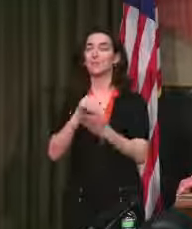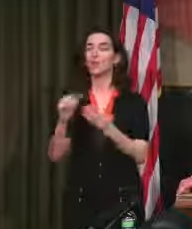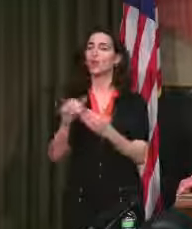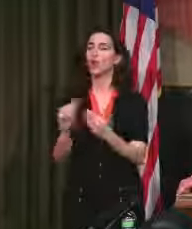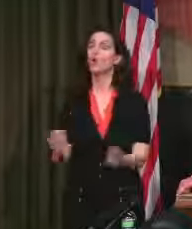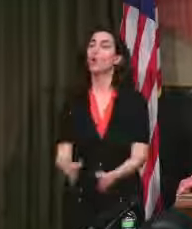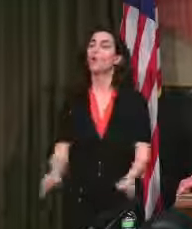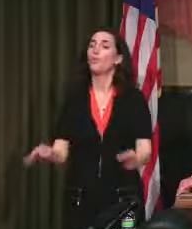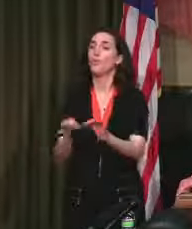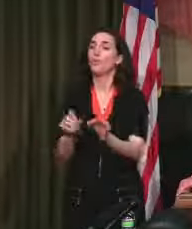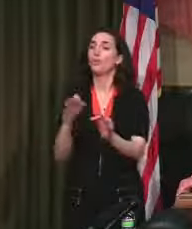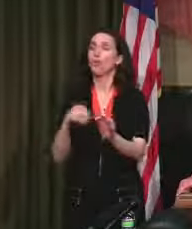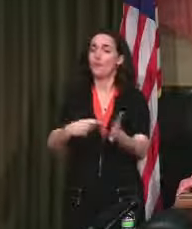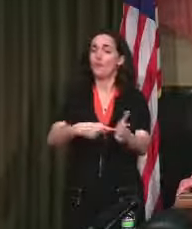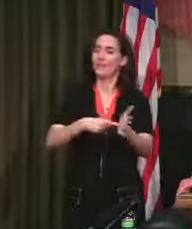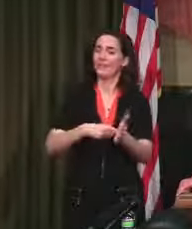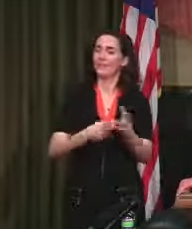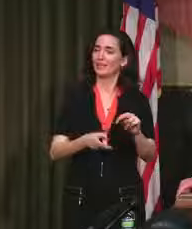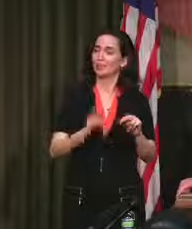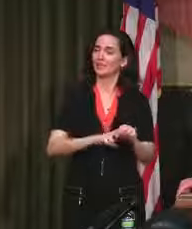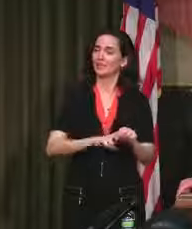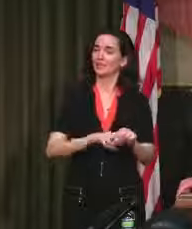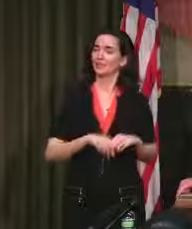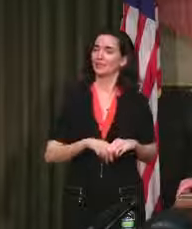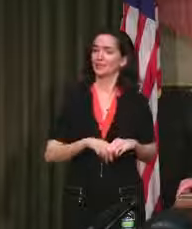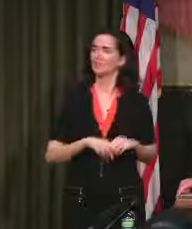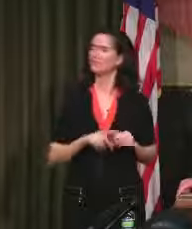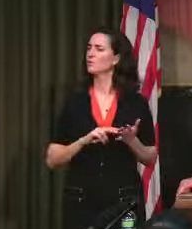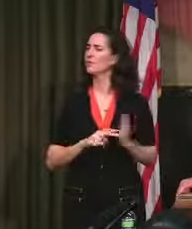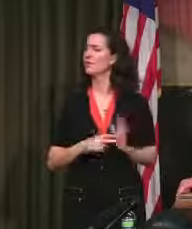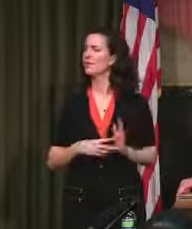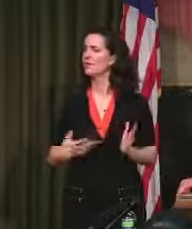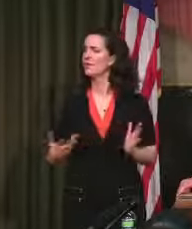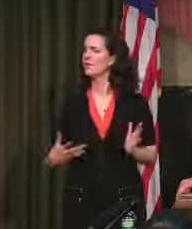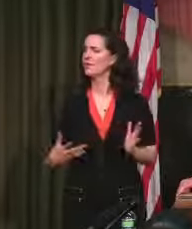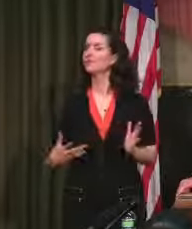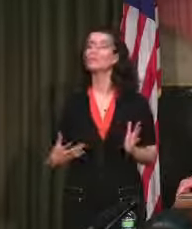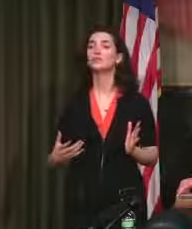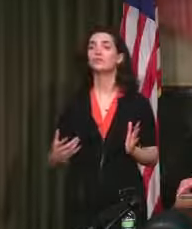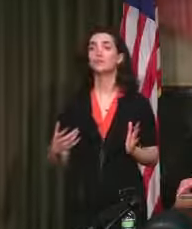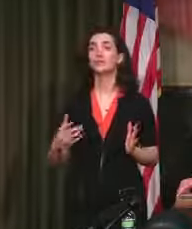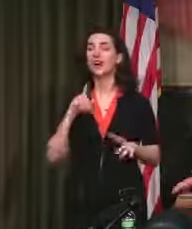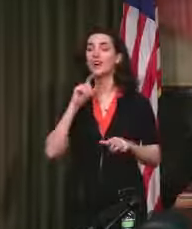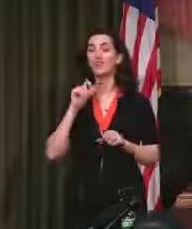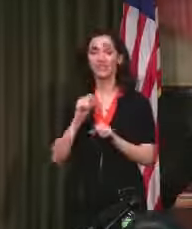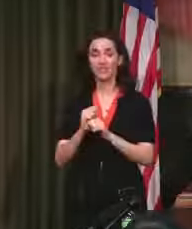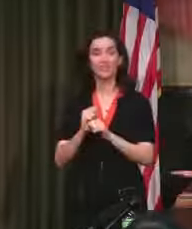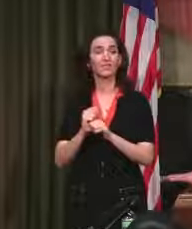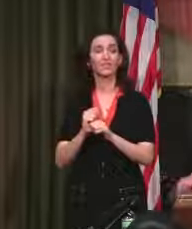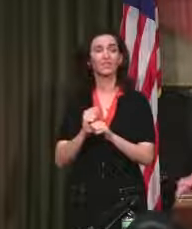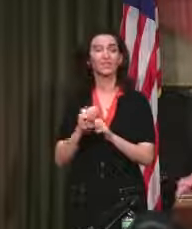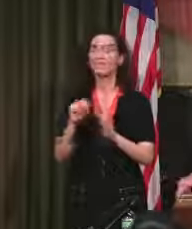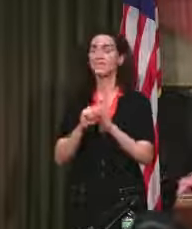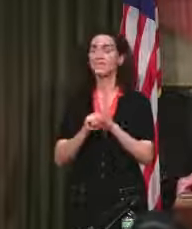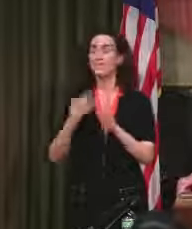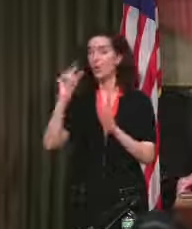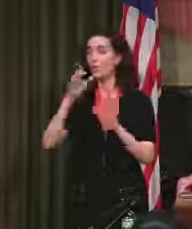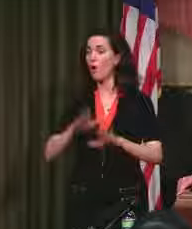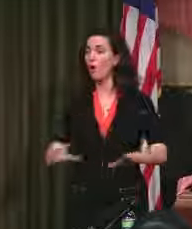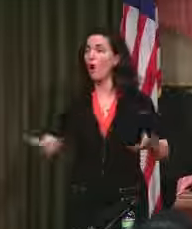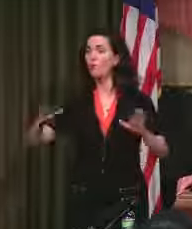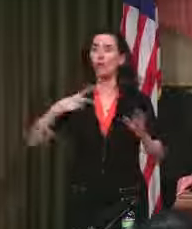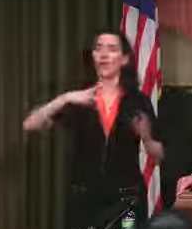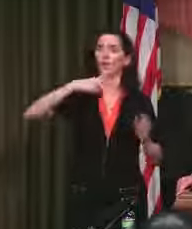of mandated increases. What that means is we are actually cutting all across the state government in order